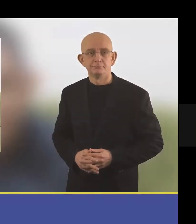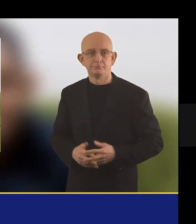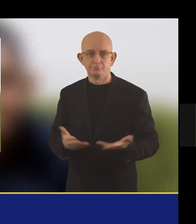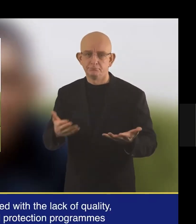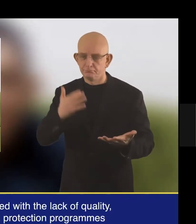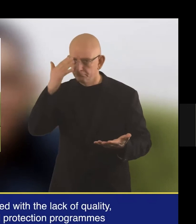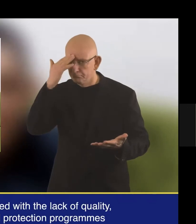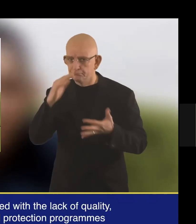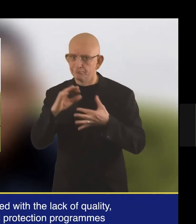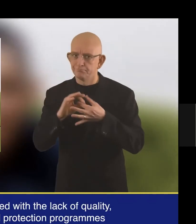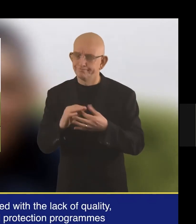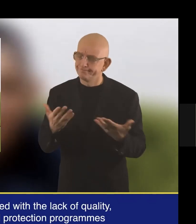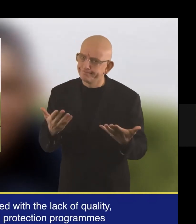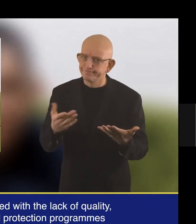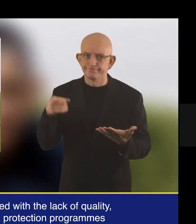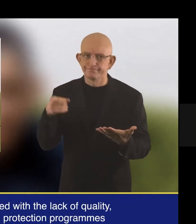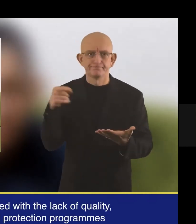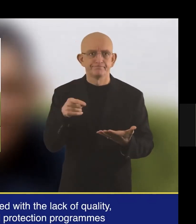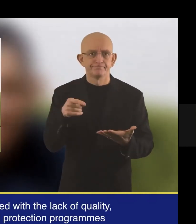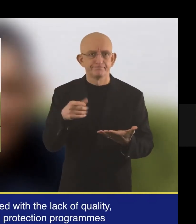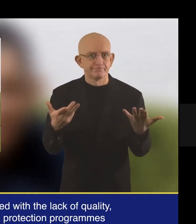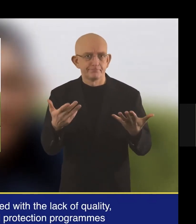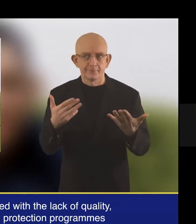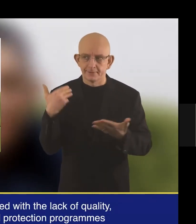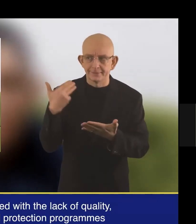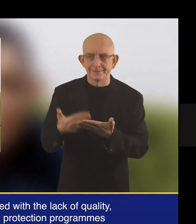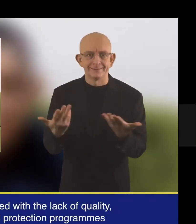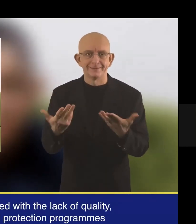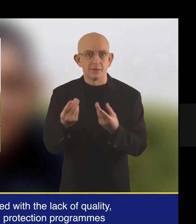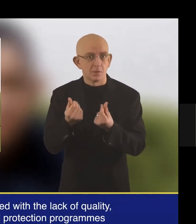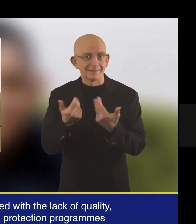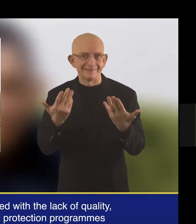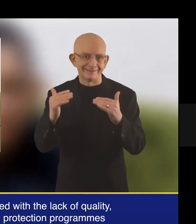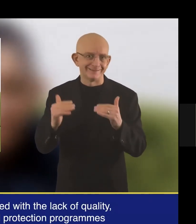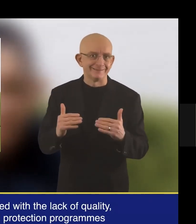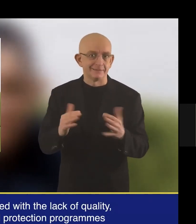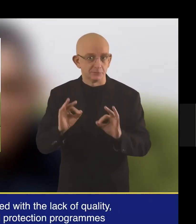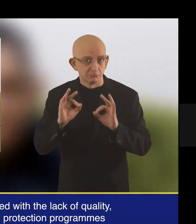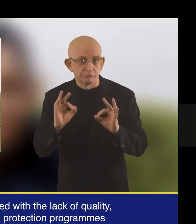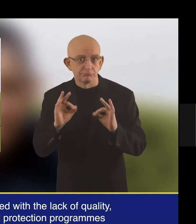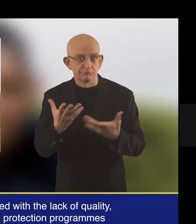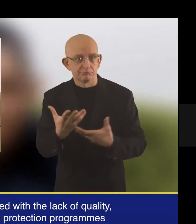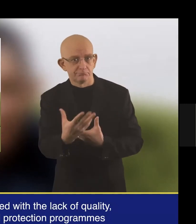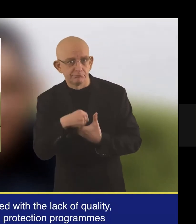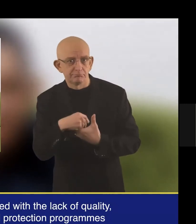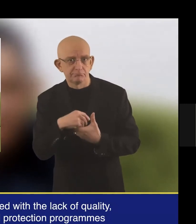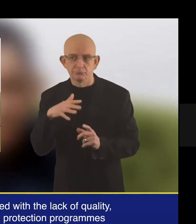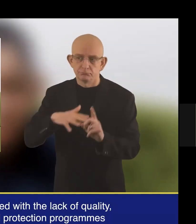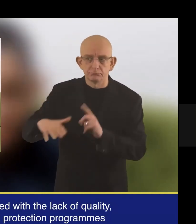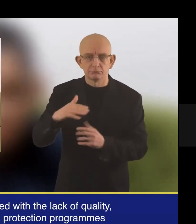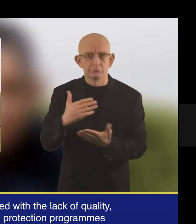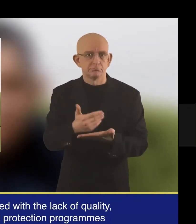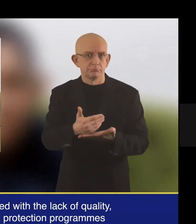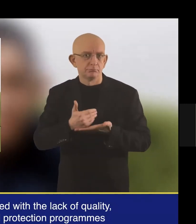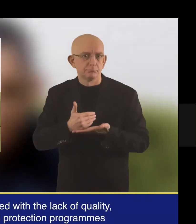We recognize and are candidate with Like EduAC